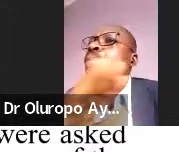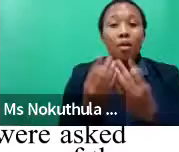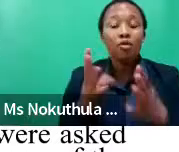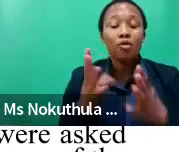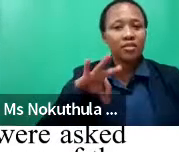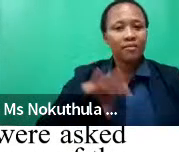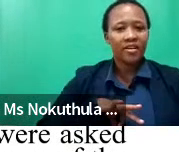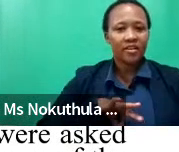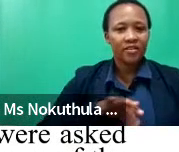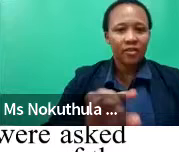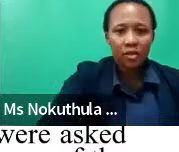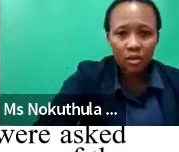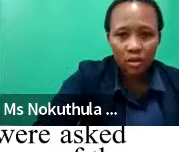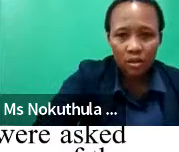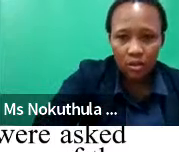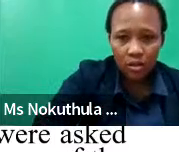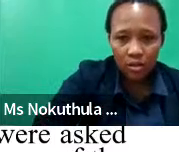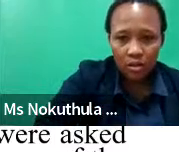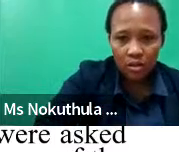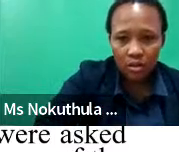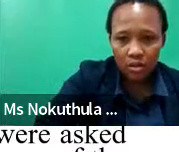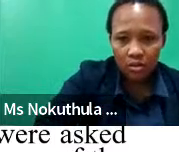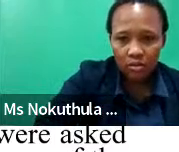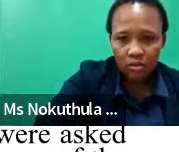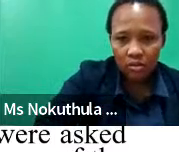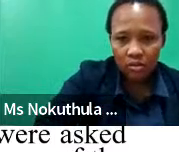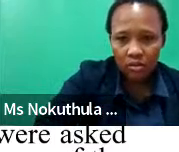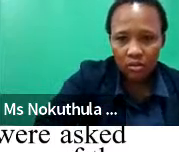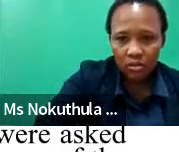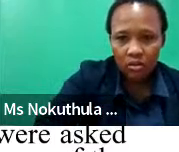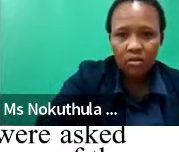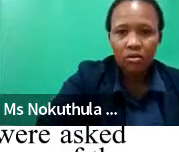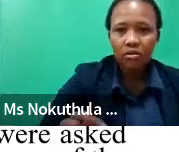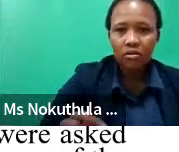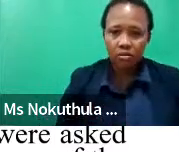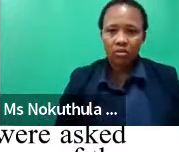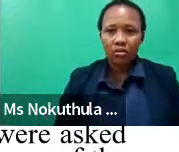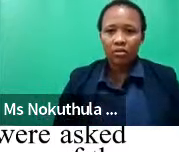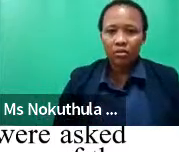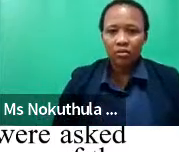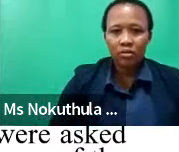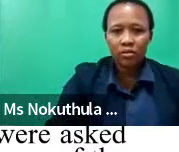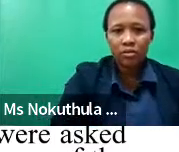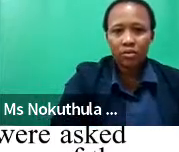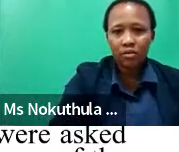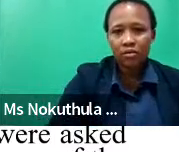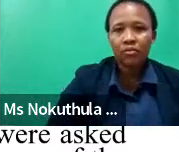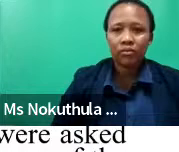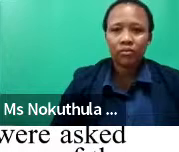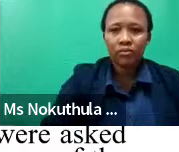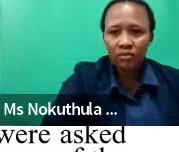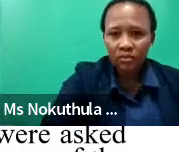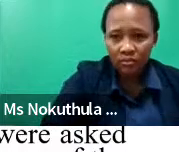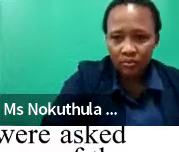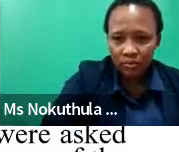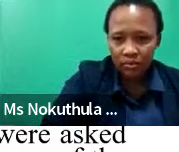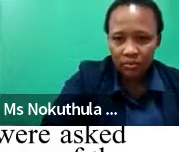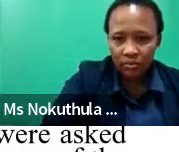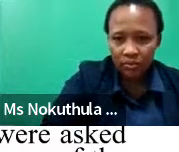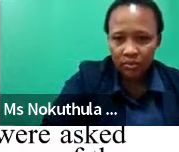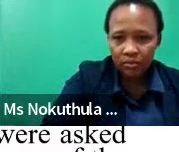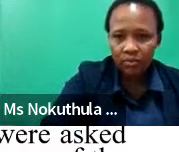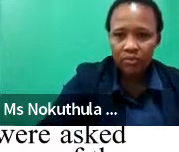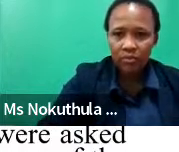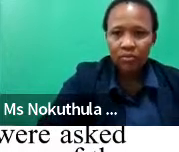the project or the program did not have any impact on their lives. They were of the opinion that